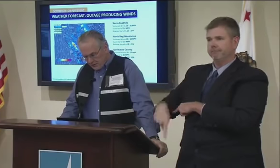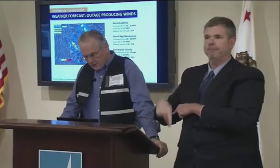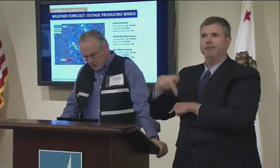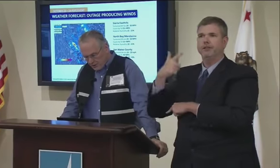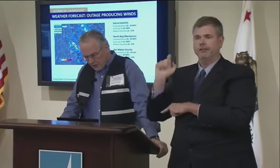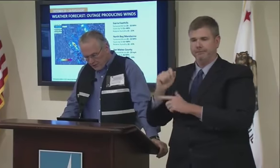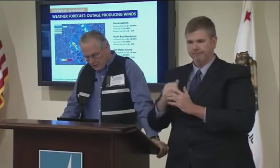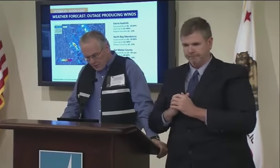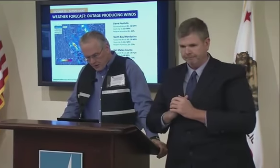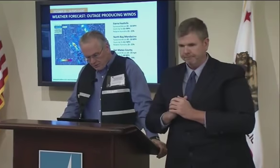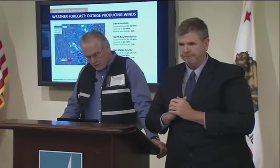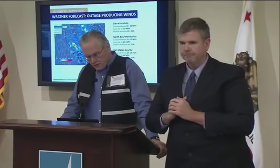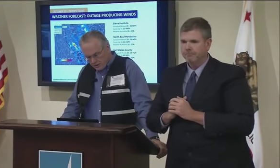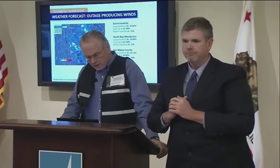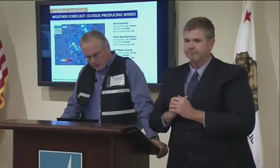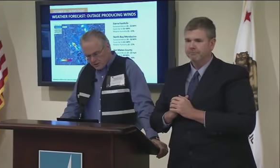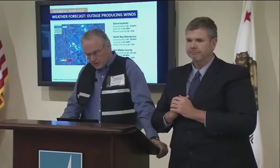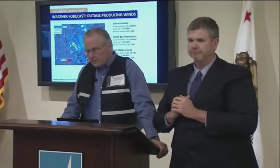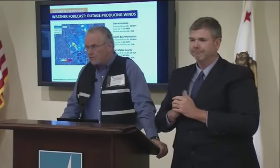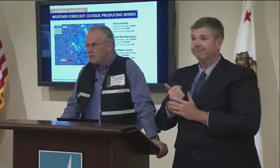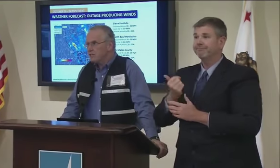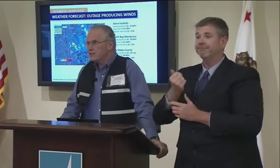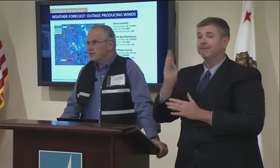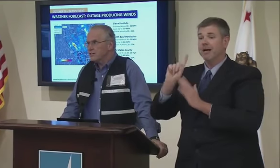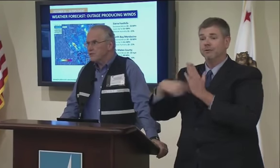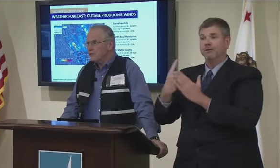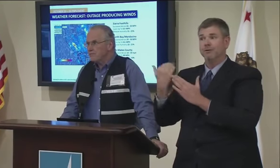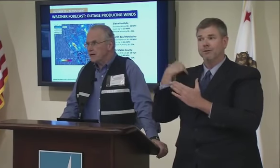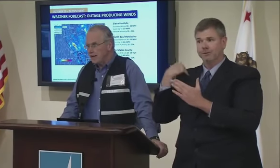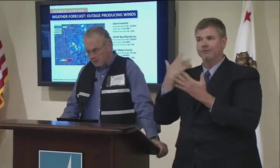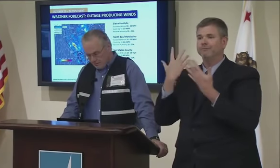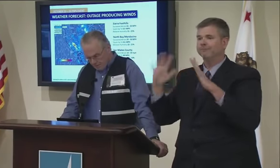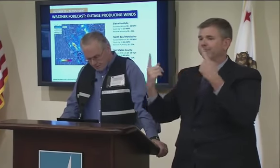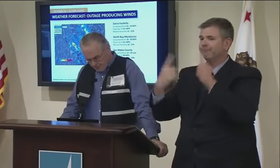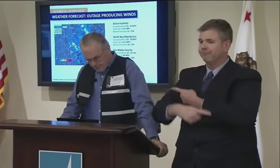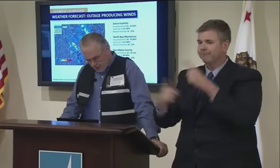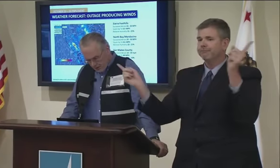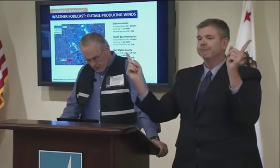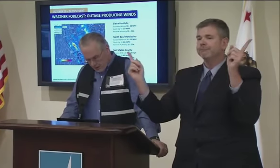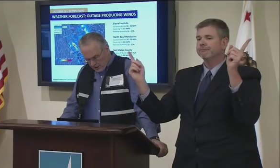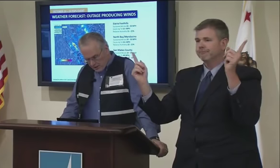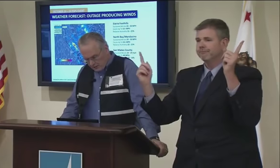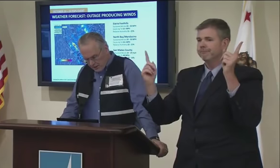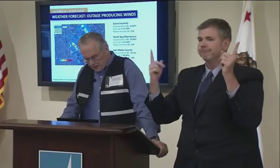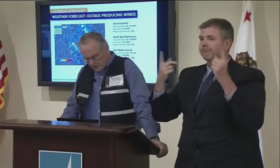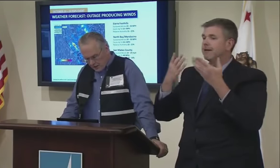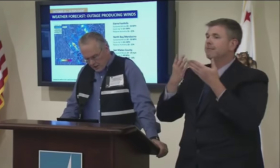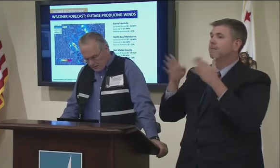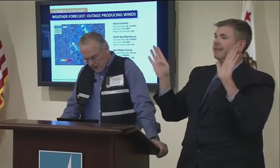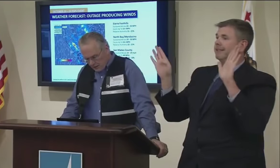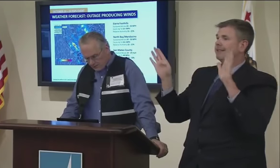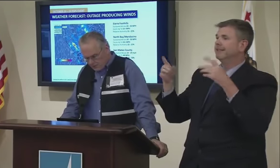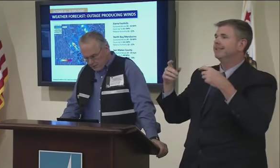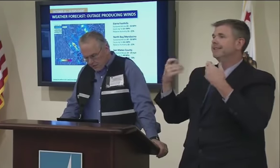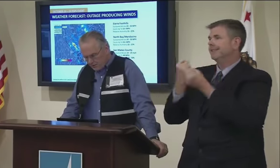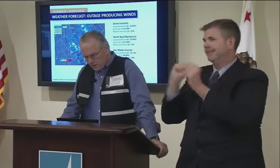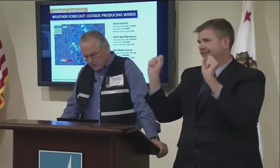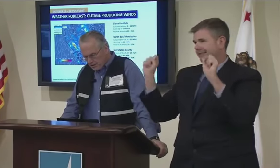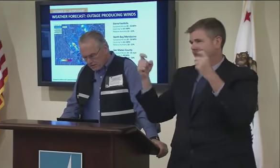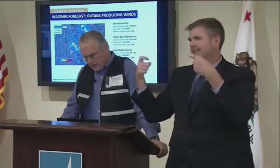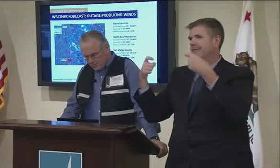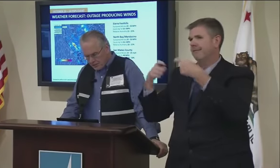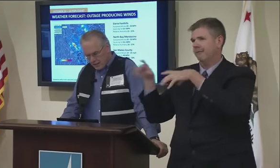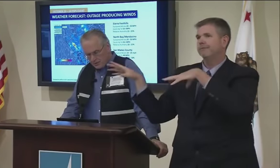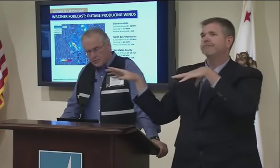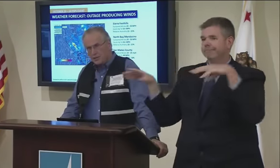public safety power shutoff across portions of the Sierra Foothills and the North Bay. We also expect to turn off power for small